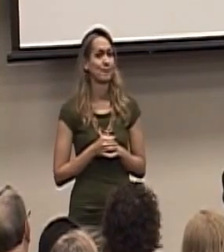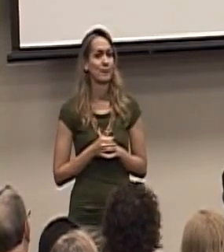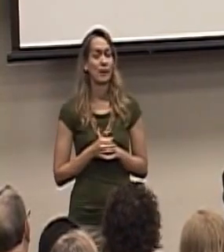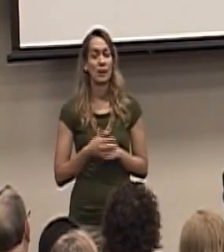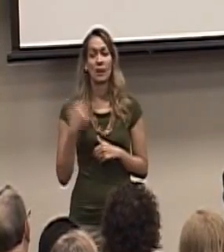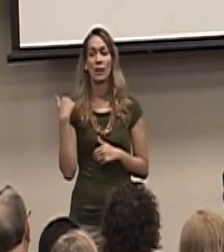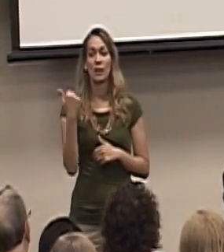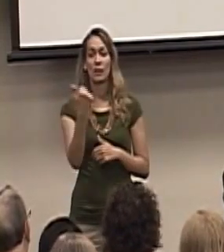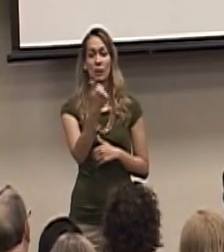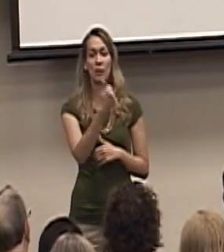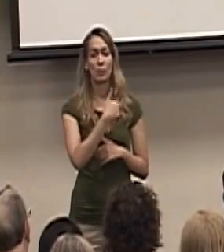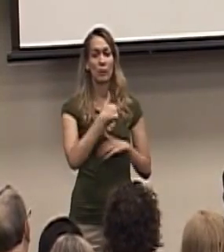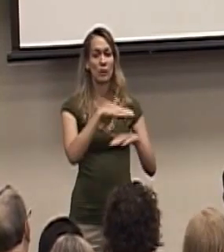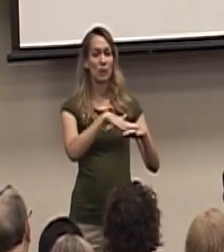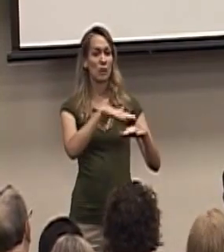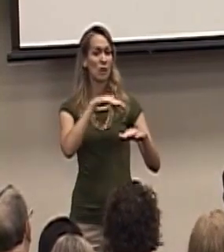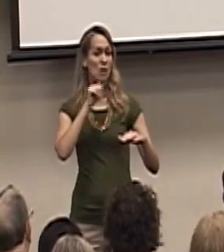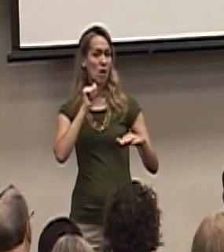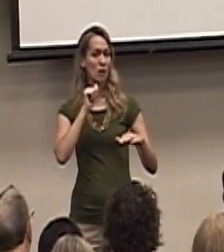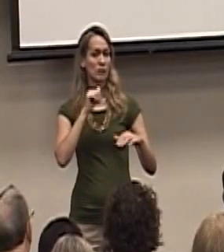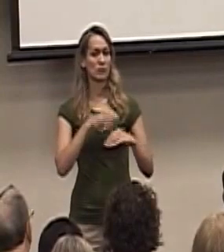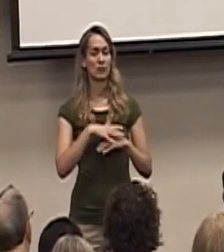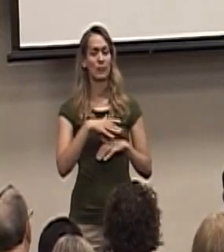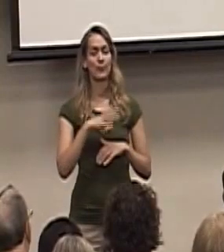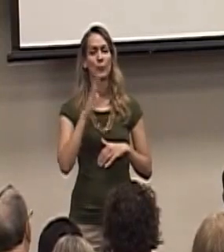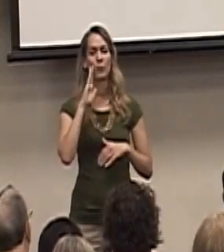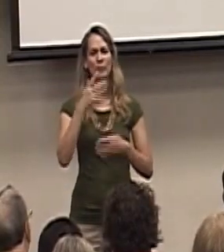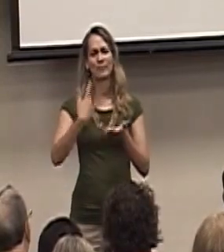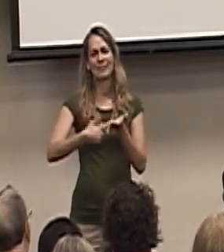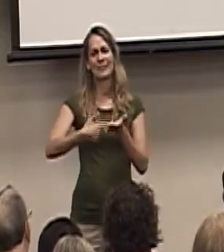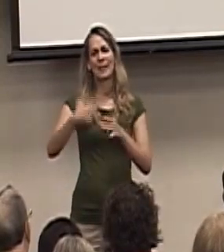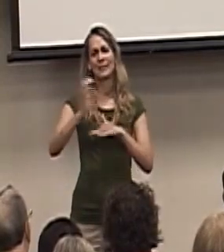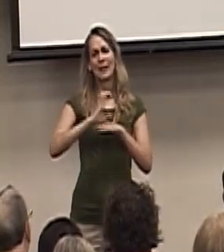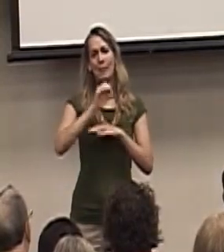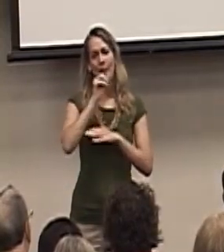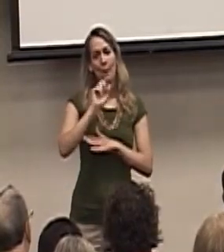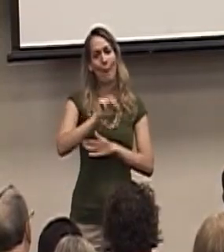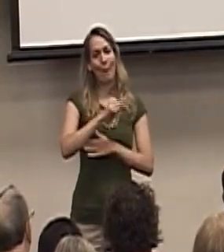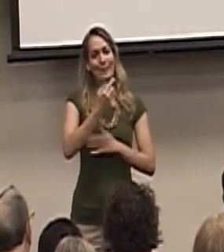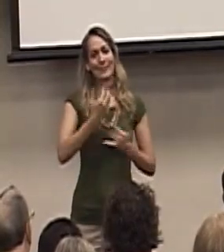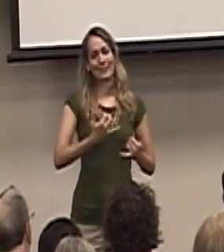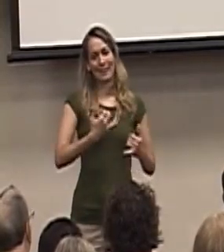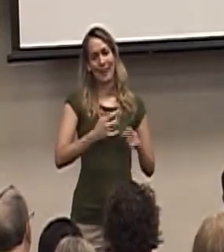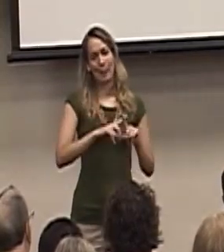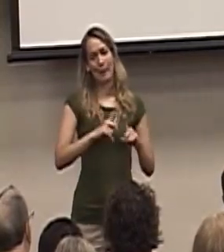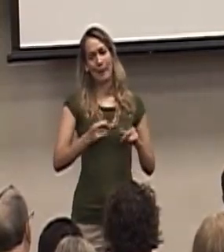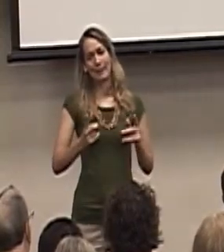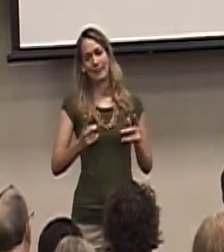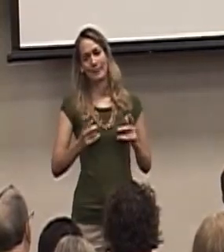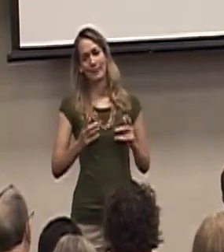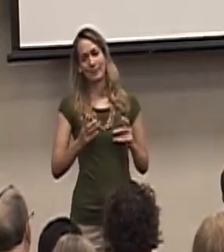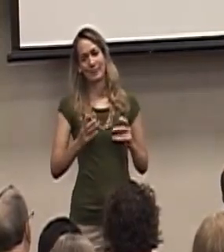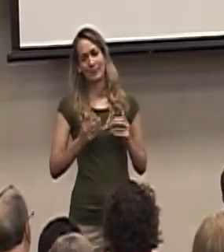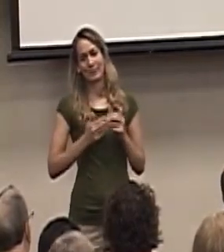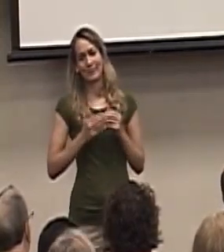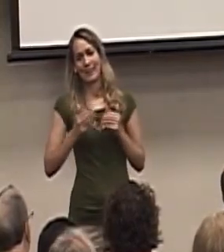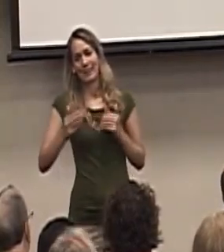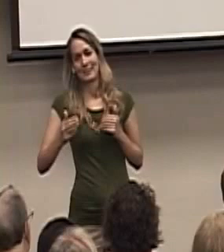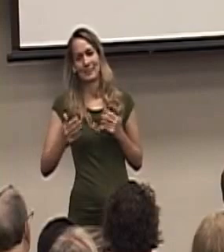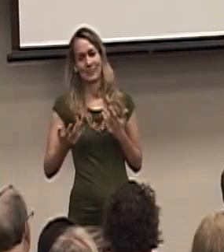we are called, and we're going to be talking here in chapel, not just today, but throughout the